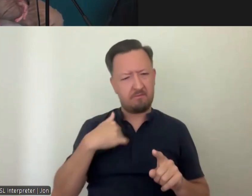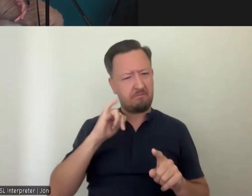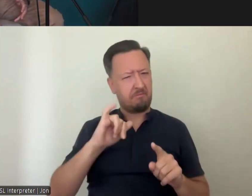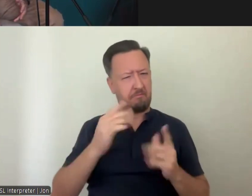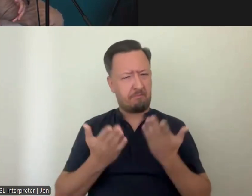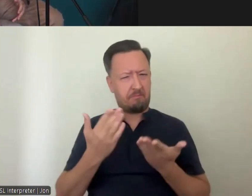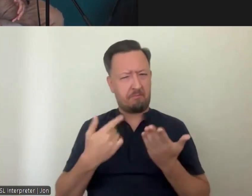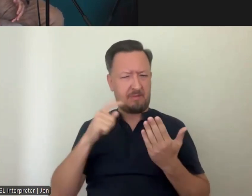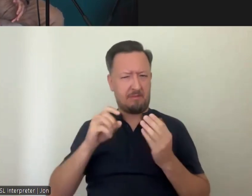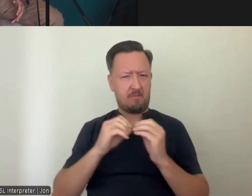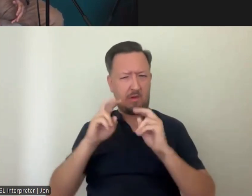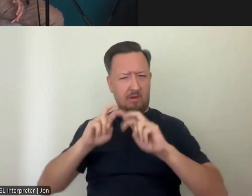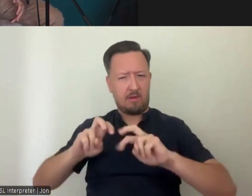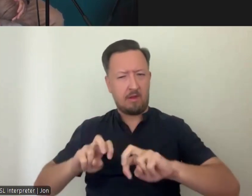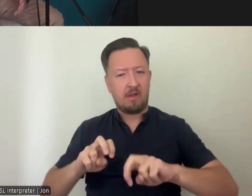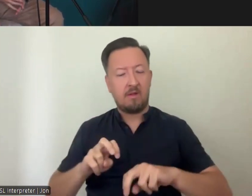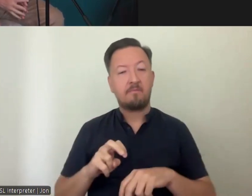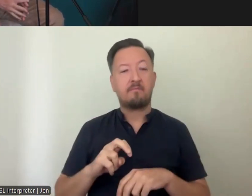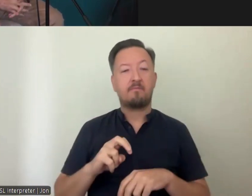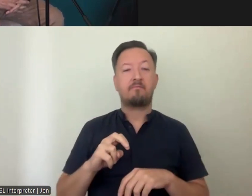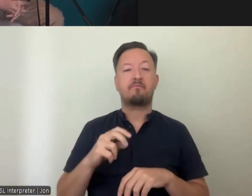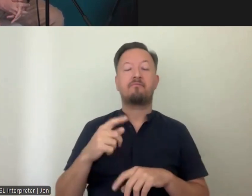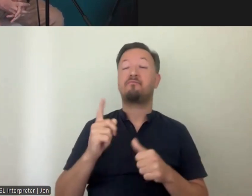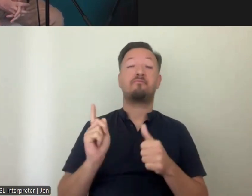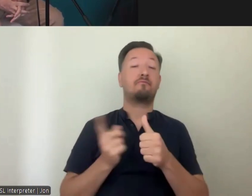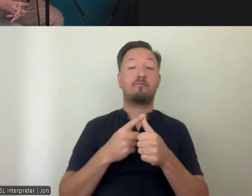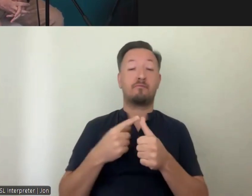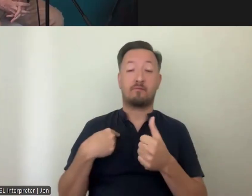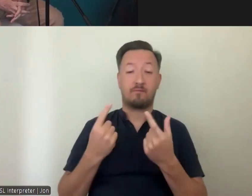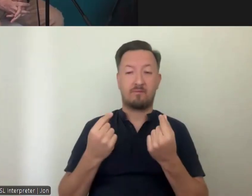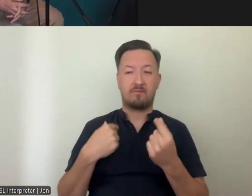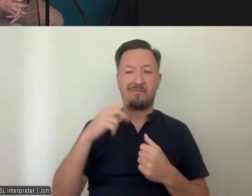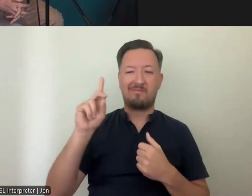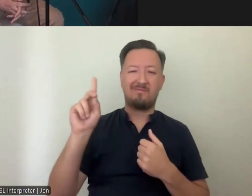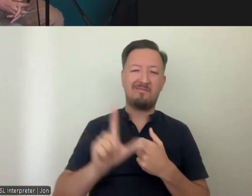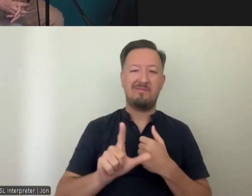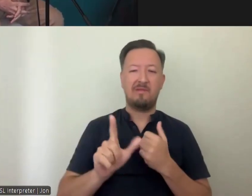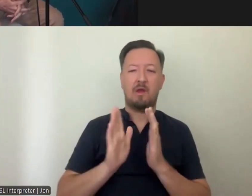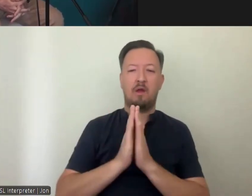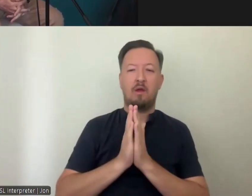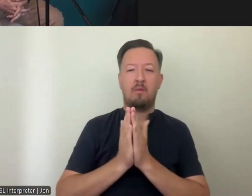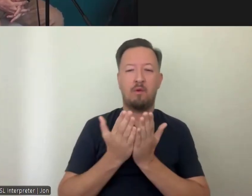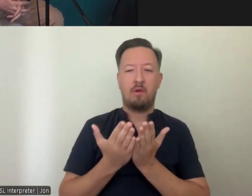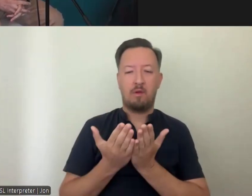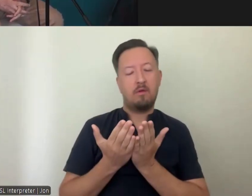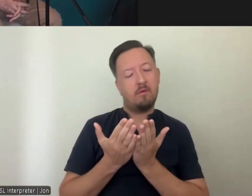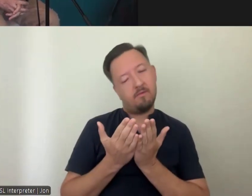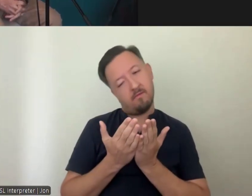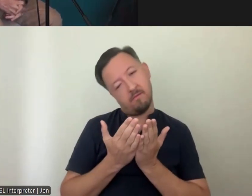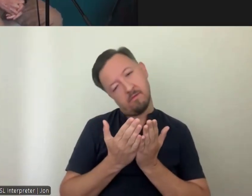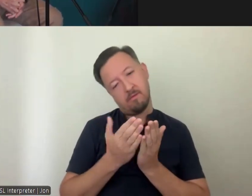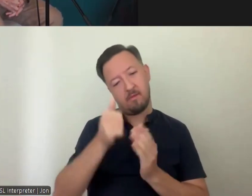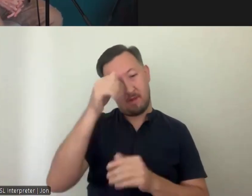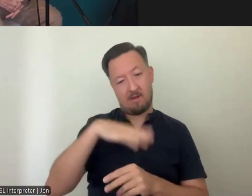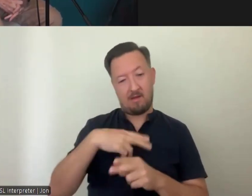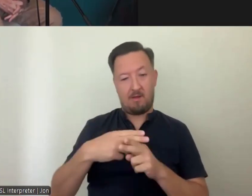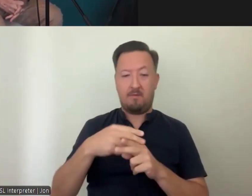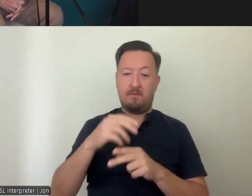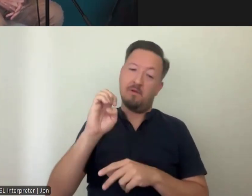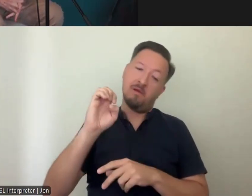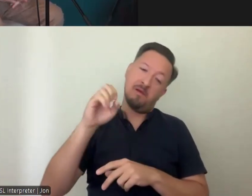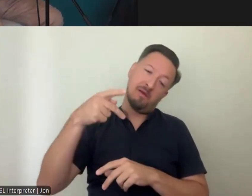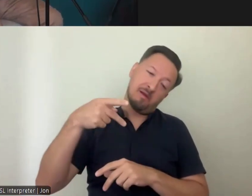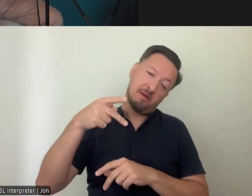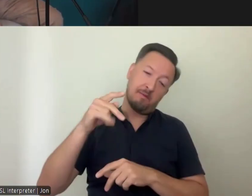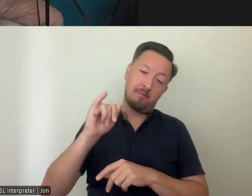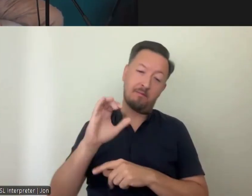And the first thing that I did was I downloaded a book by a guy named Epictetus, who I